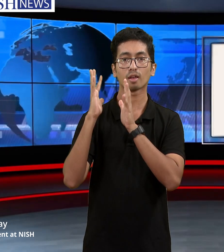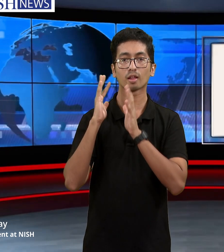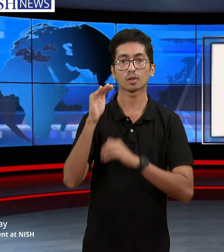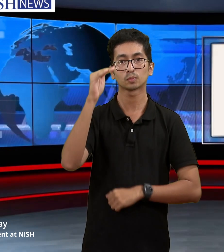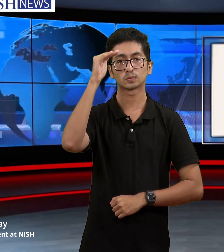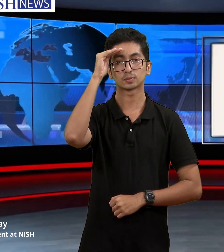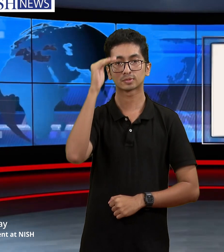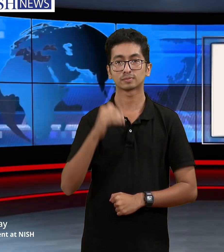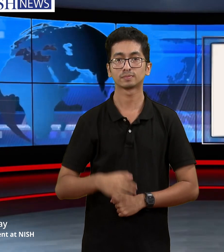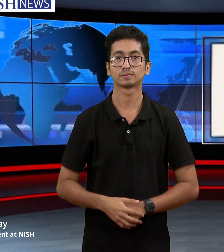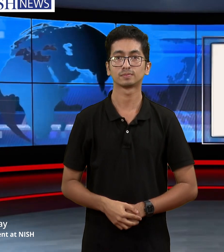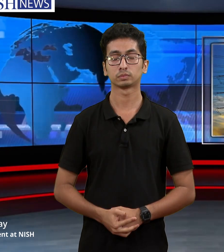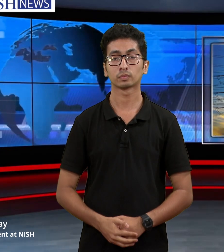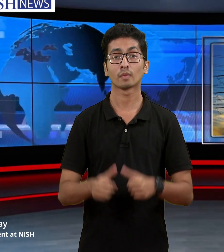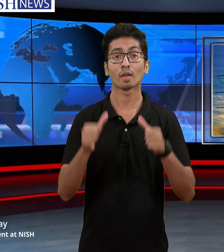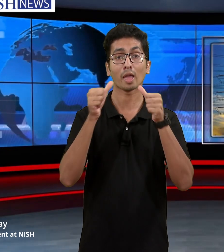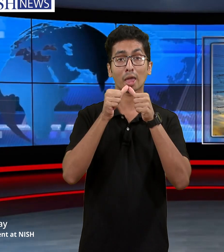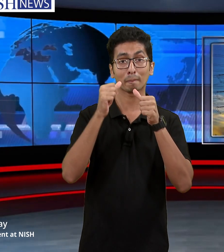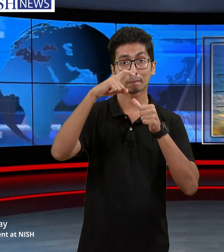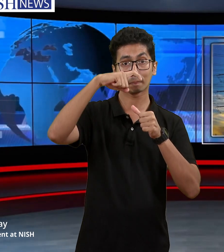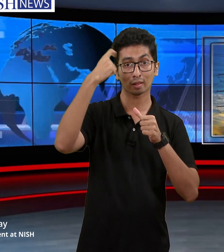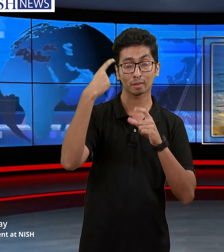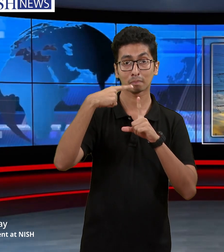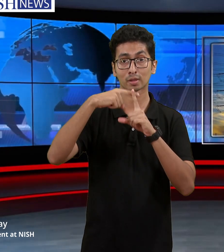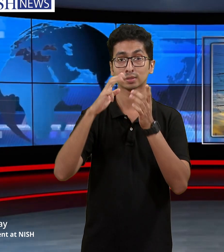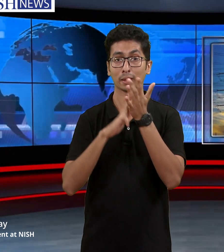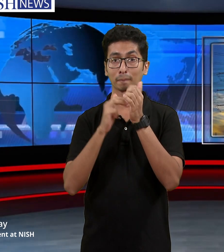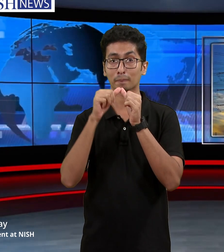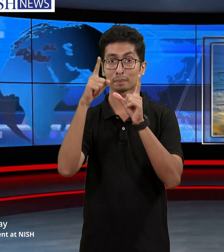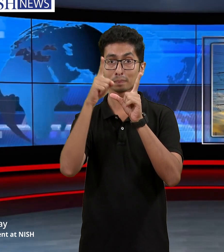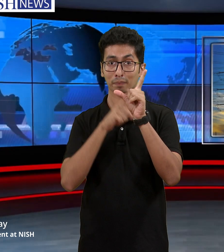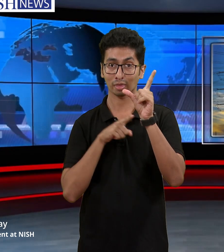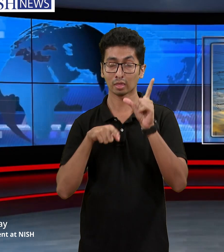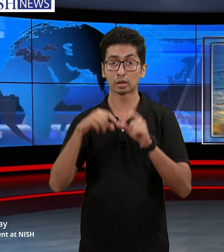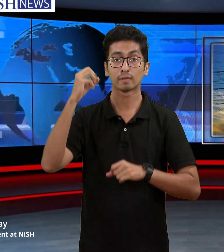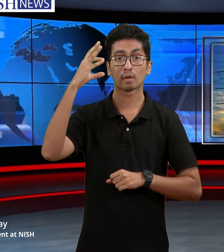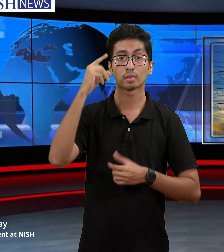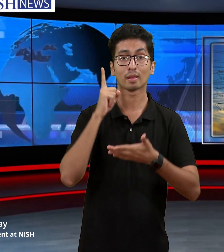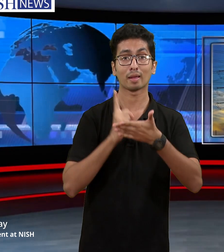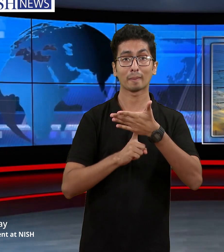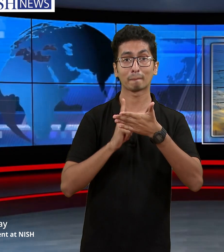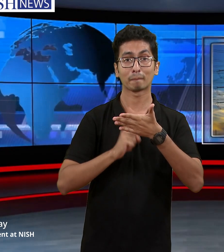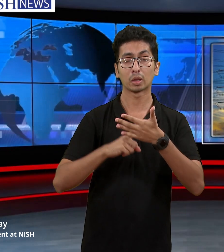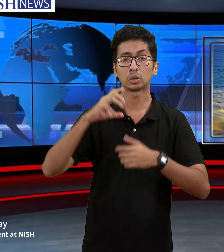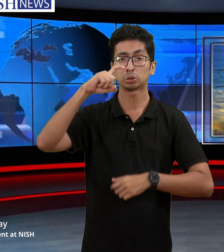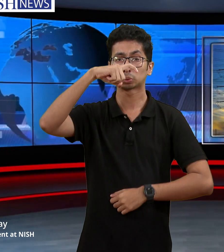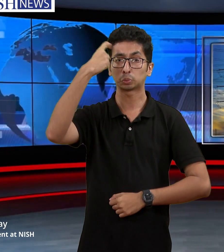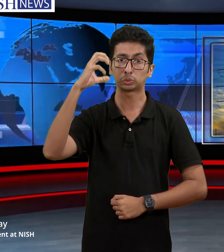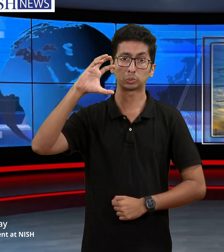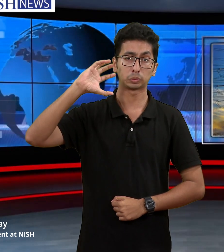Regional News. The state is expected to start receiving an additional 180 megawatts from central